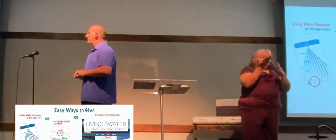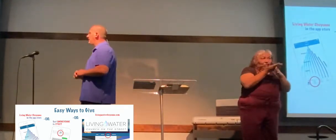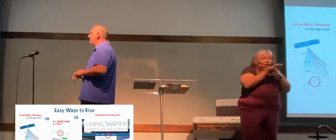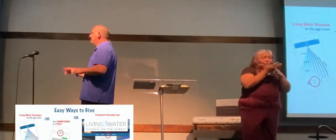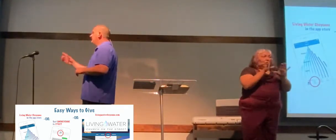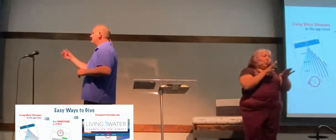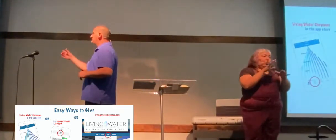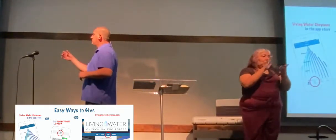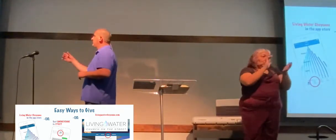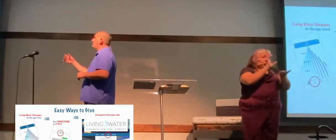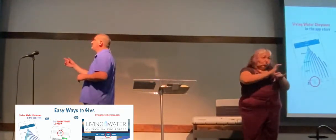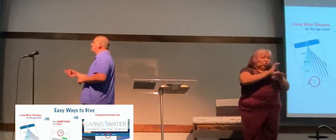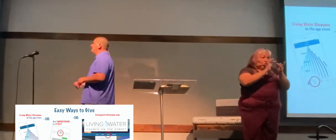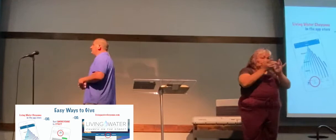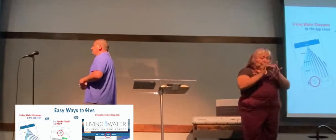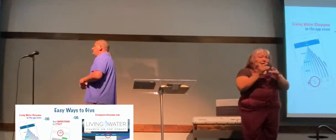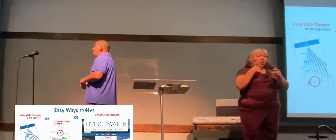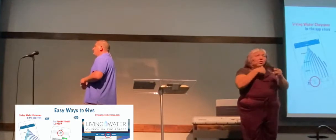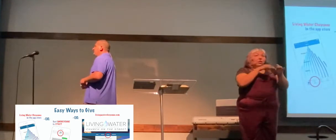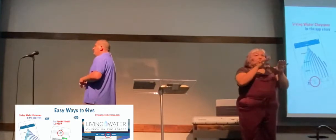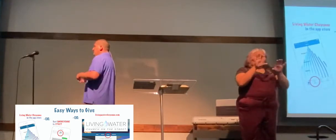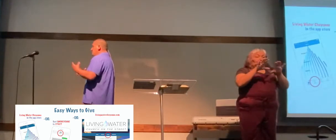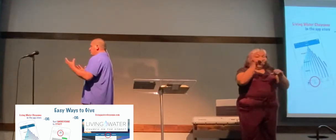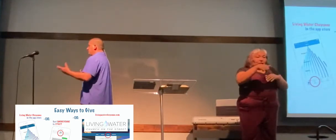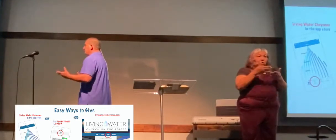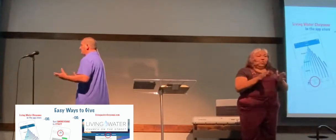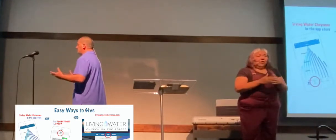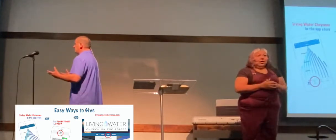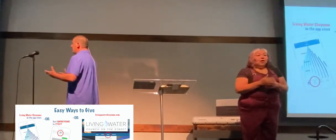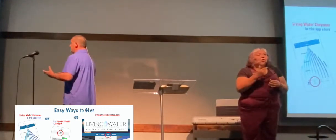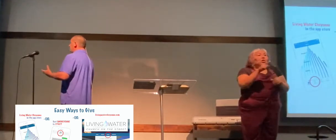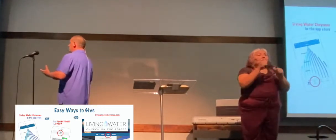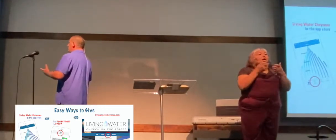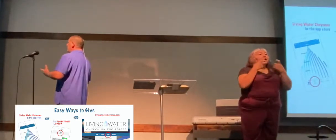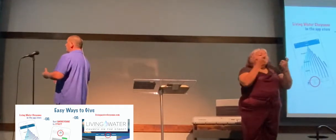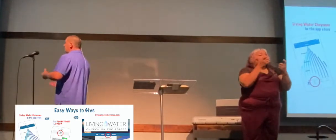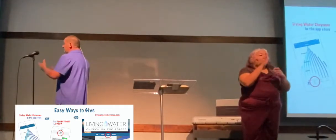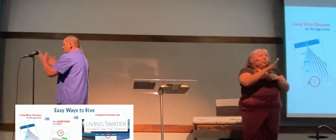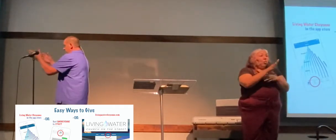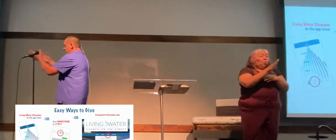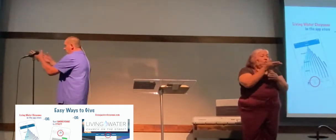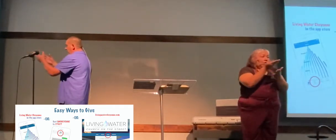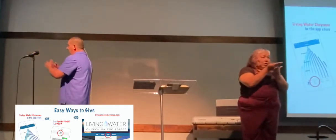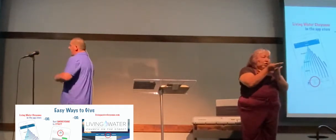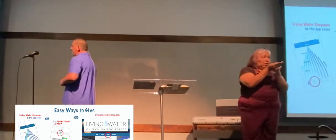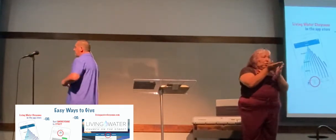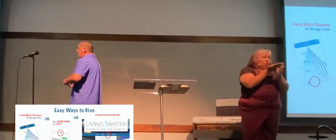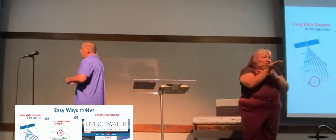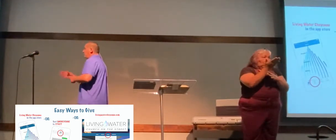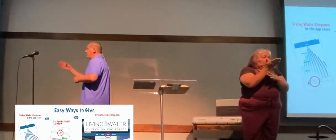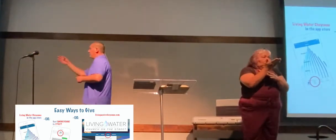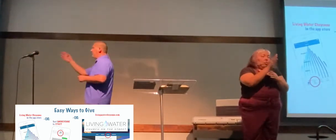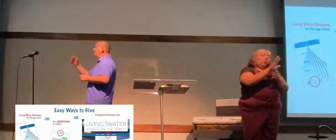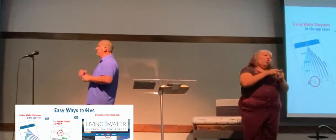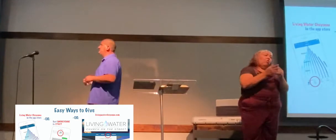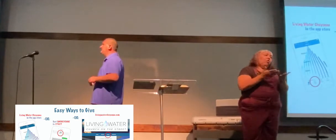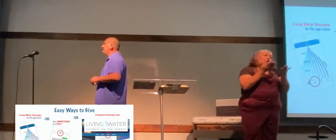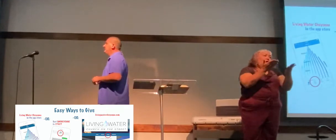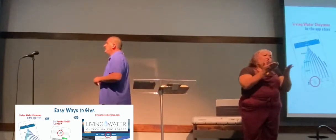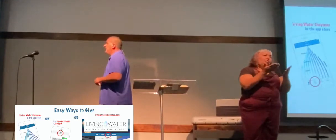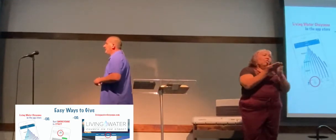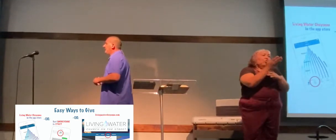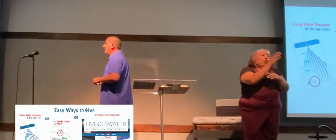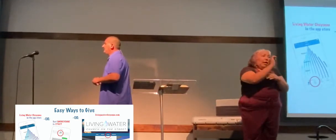church online, this is the way we've been doing it. So you can give your tithing and your offering through our app or through